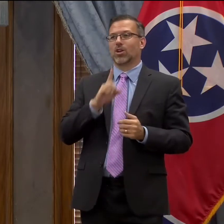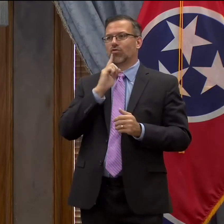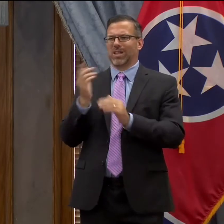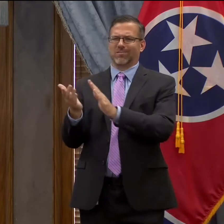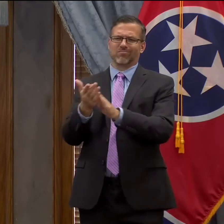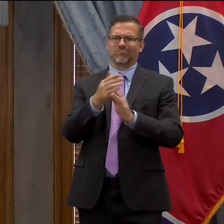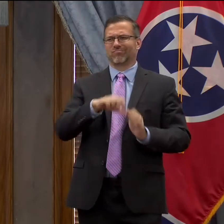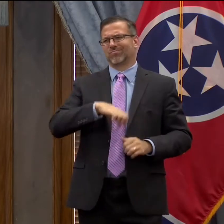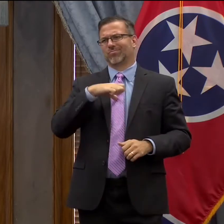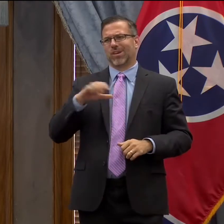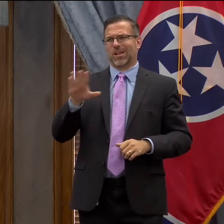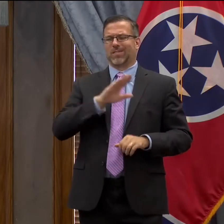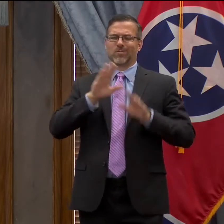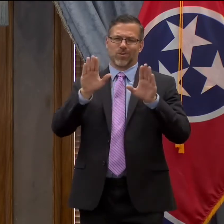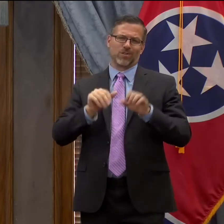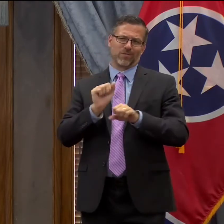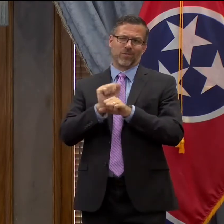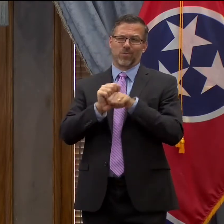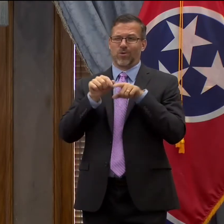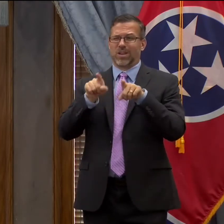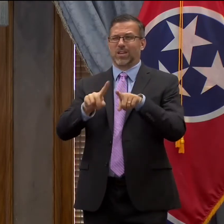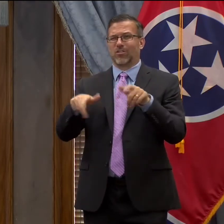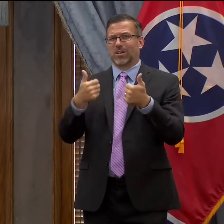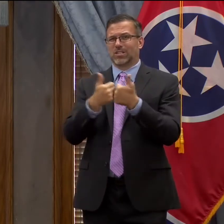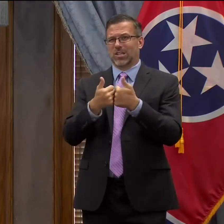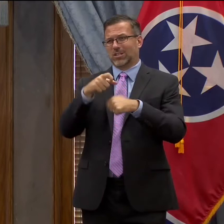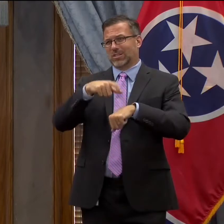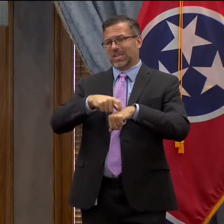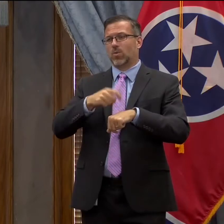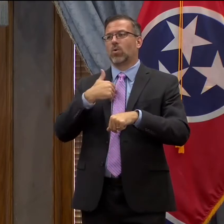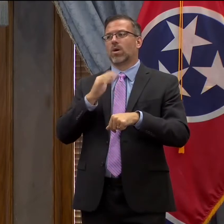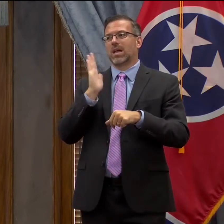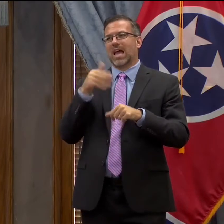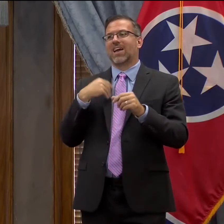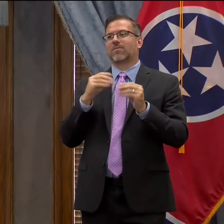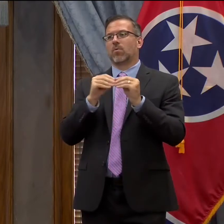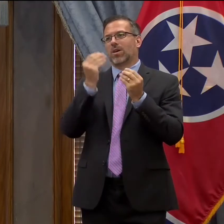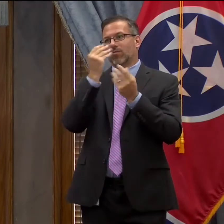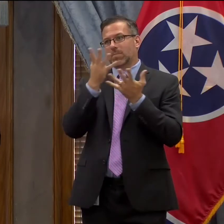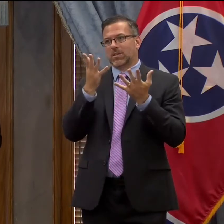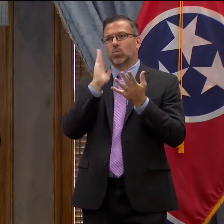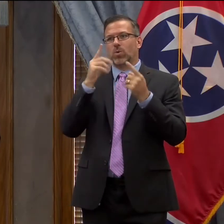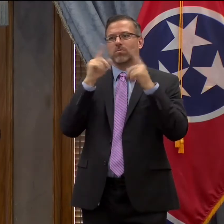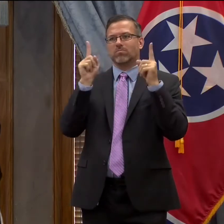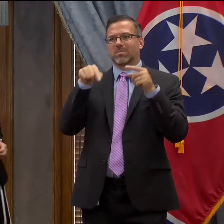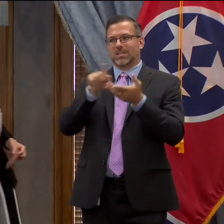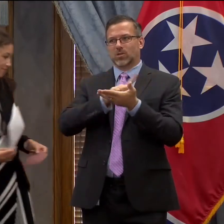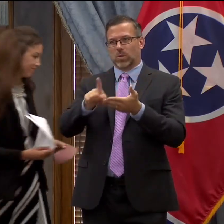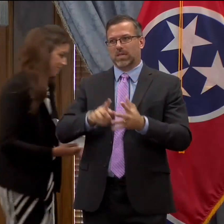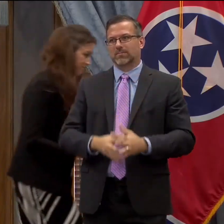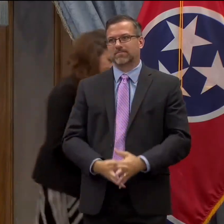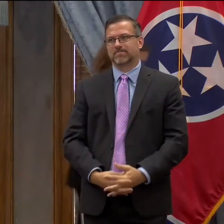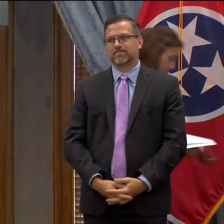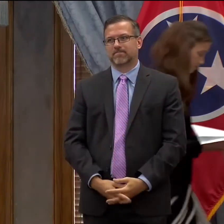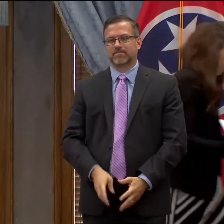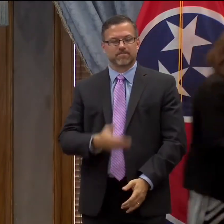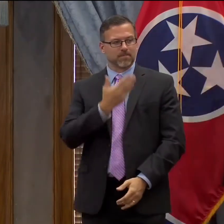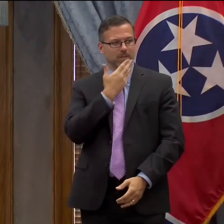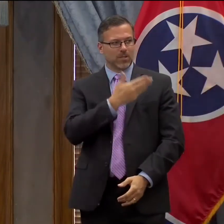who did incredible work in very challenging circumstances. Again, we'll have more information released throughout the week.